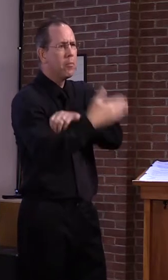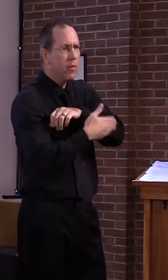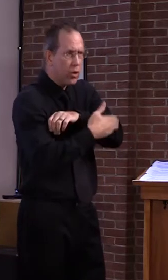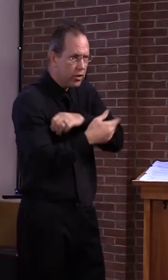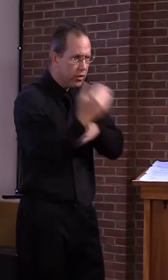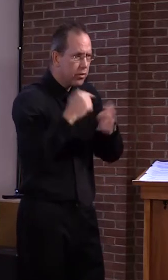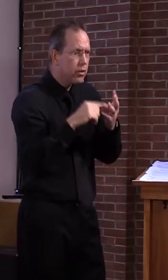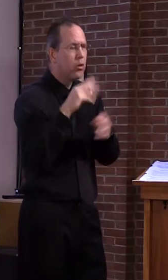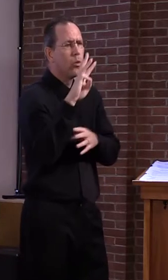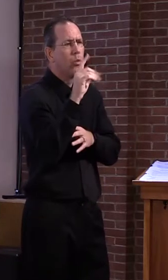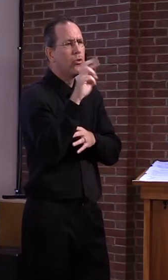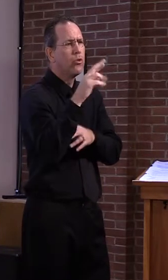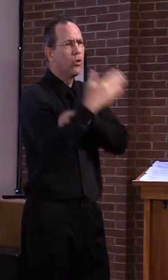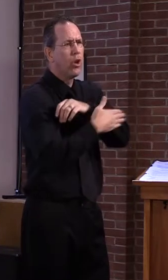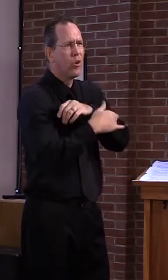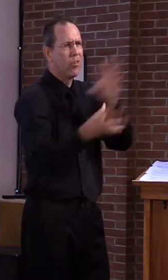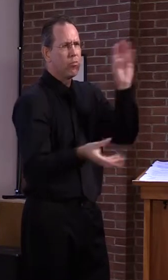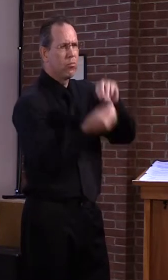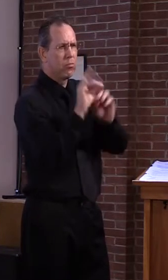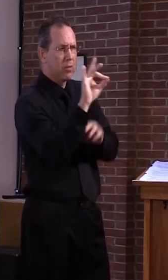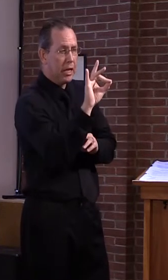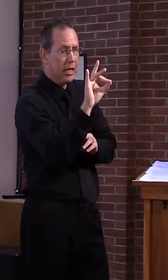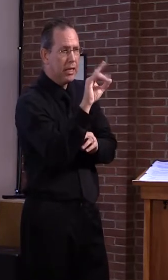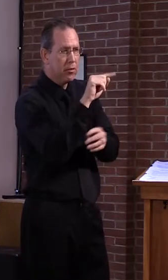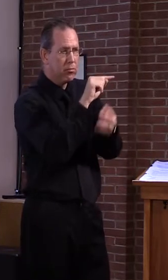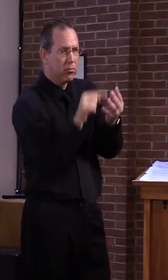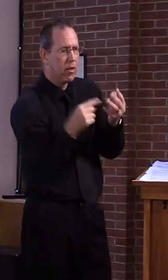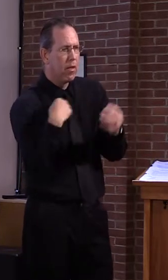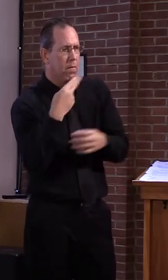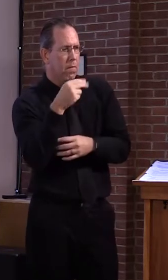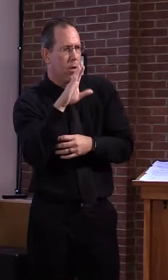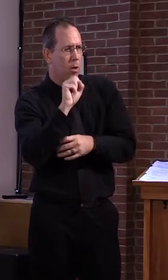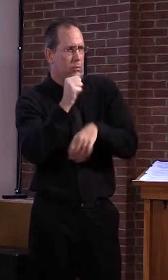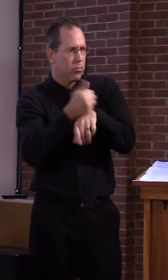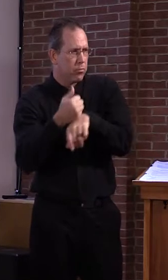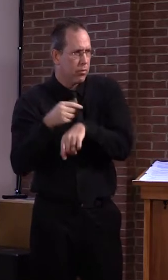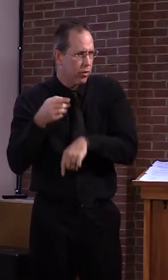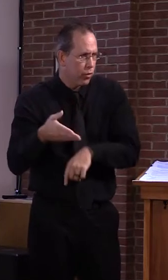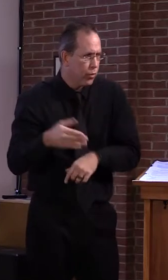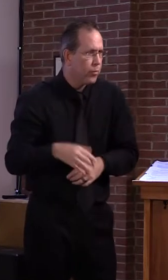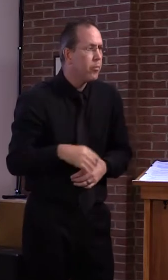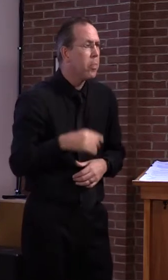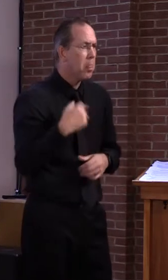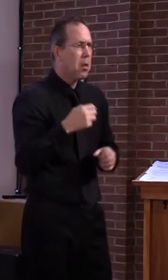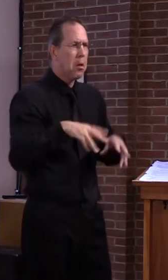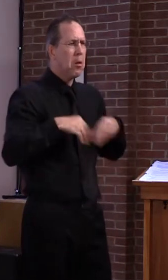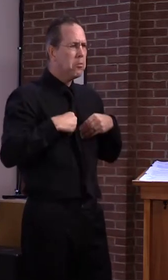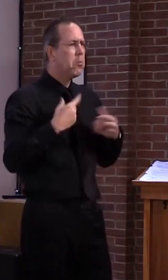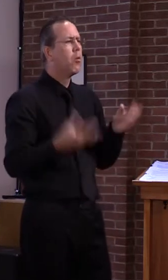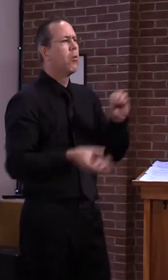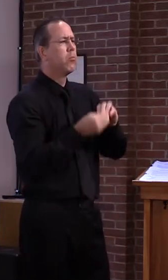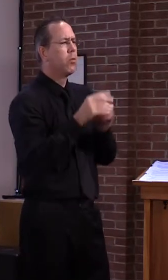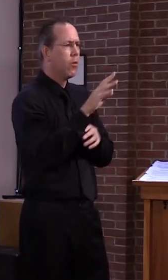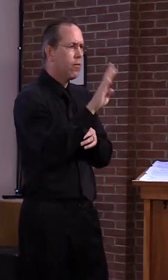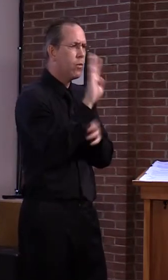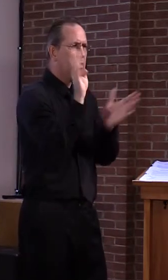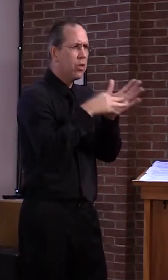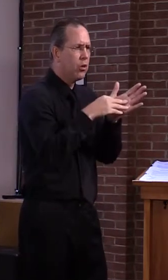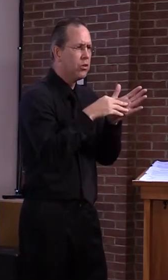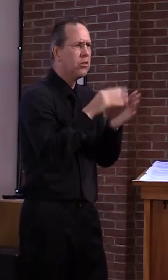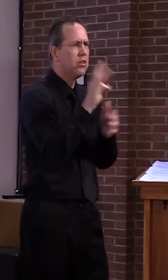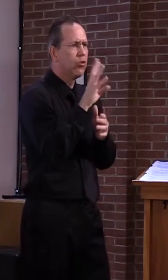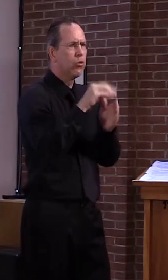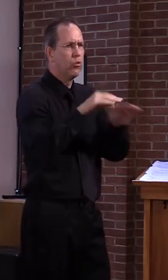the capacity to serve 4,600 children. We can serve approximately over 4,000